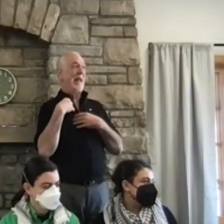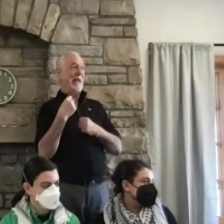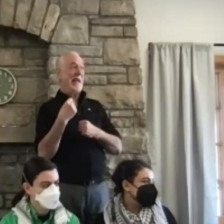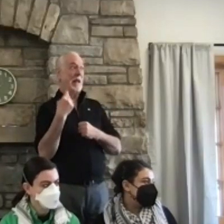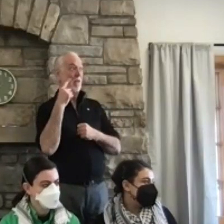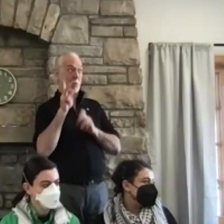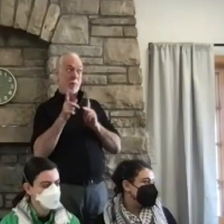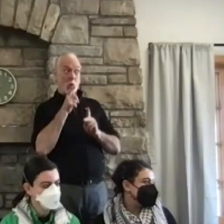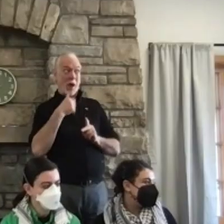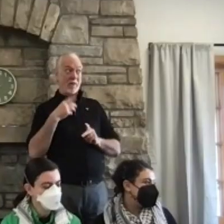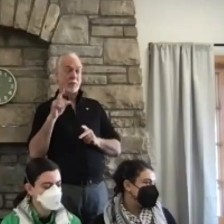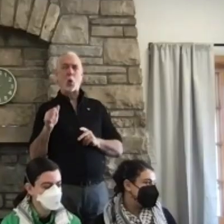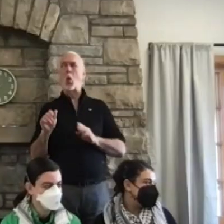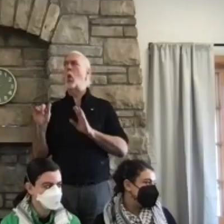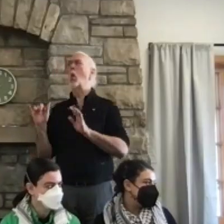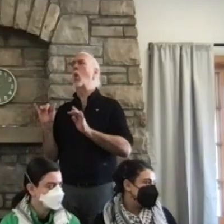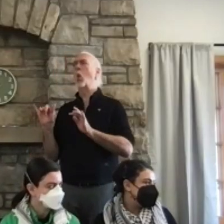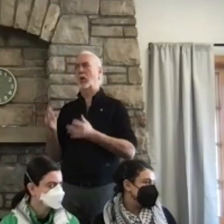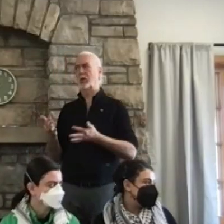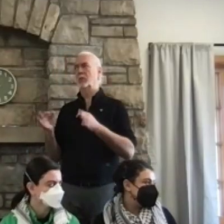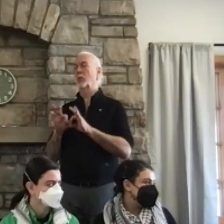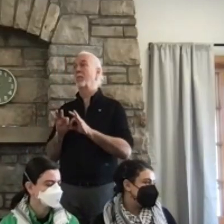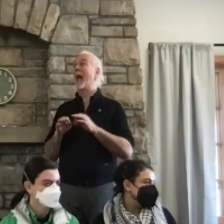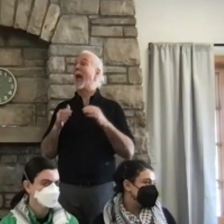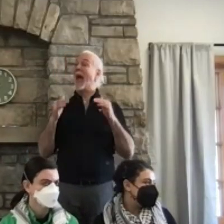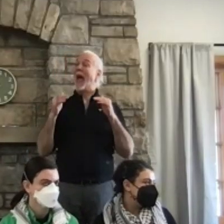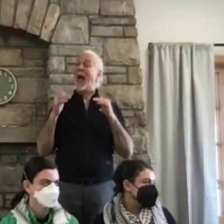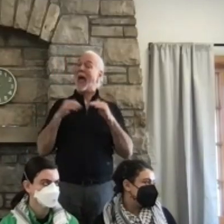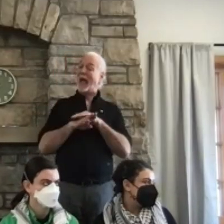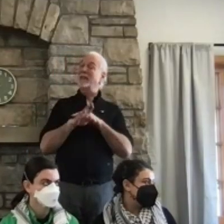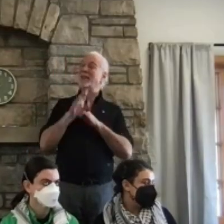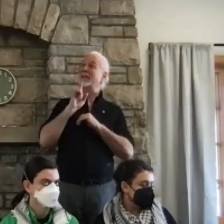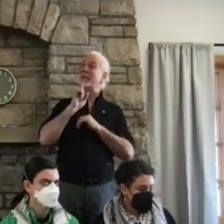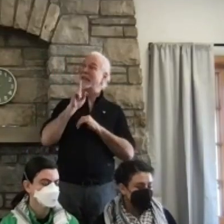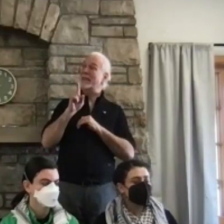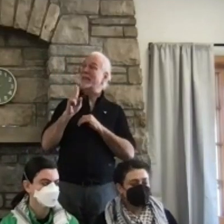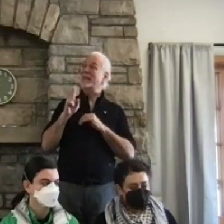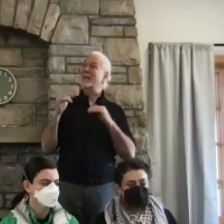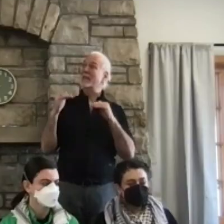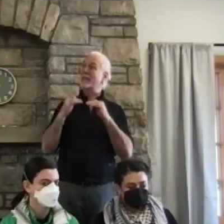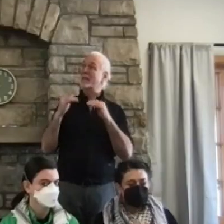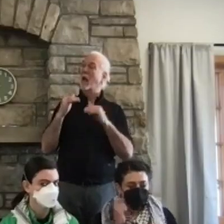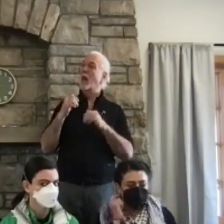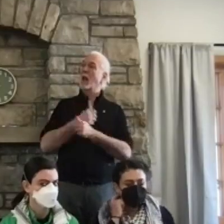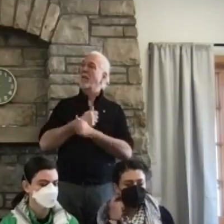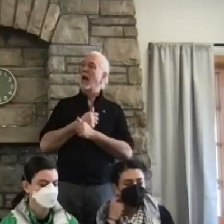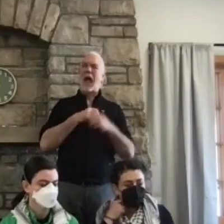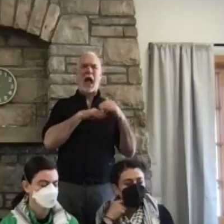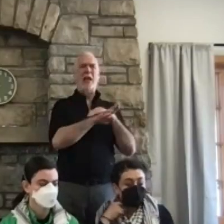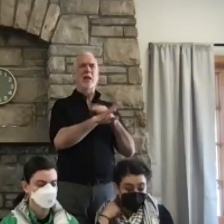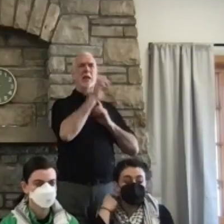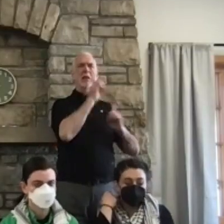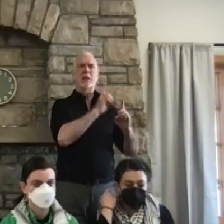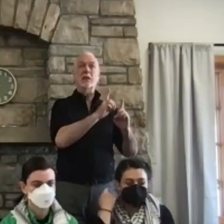Oh, yeah, this is critical. Access is love, safety is dignity, healing is